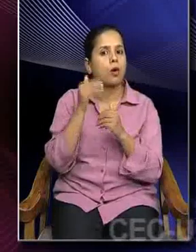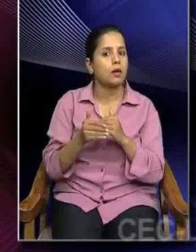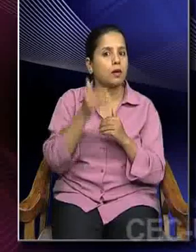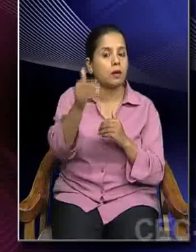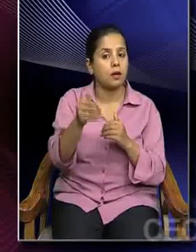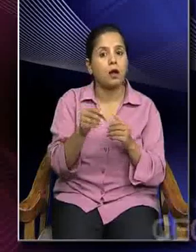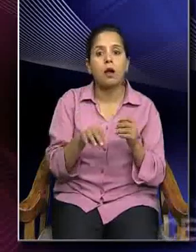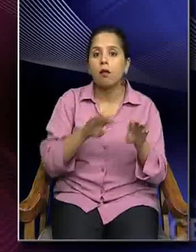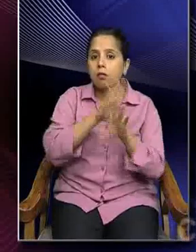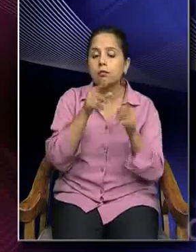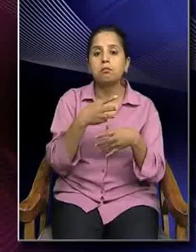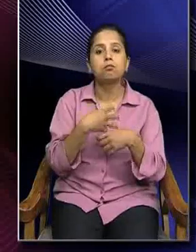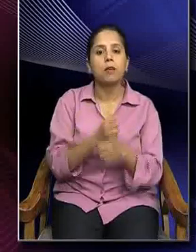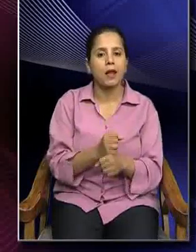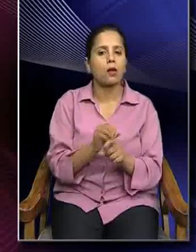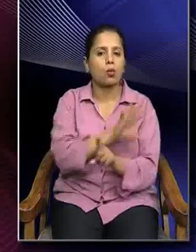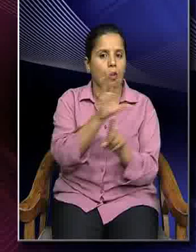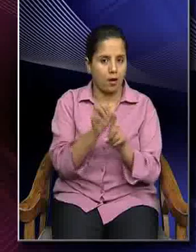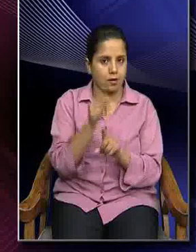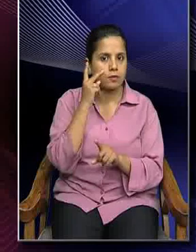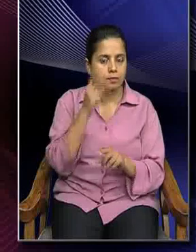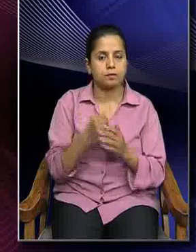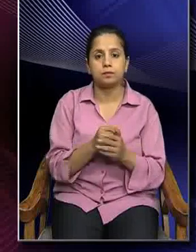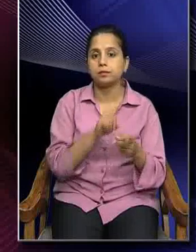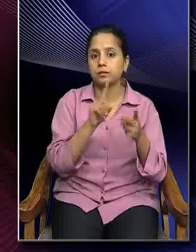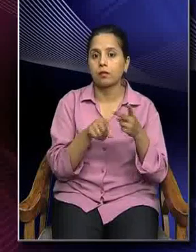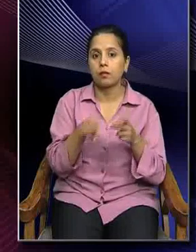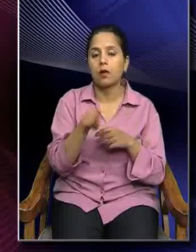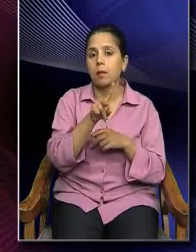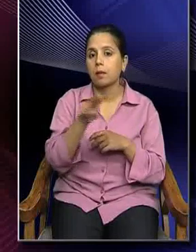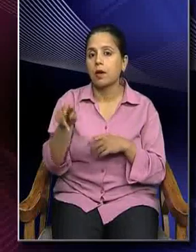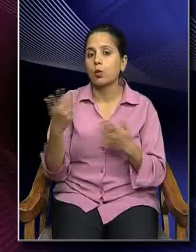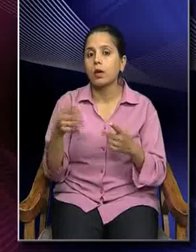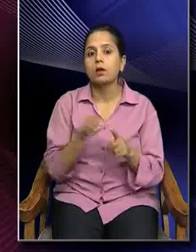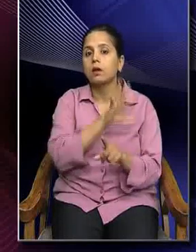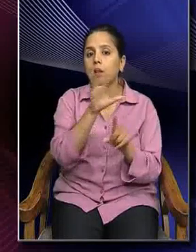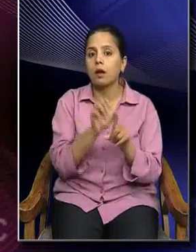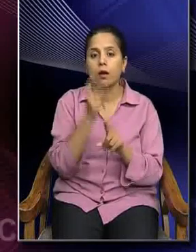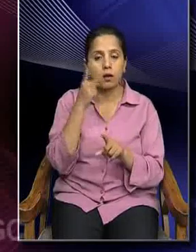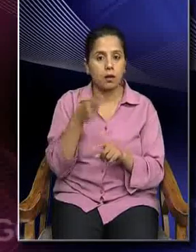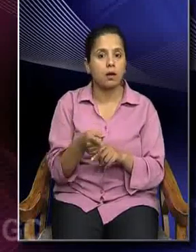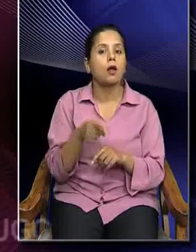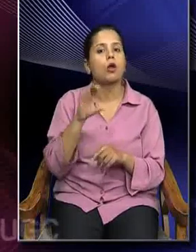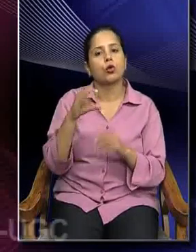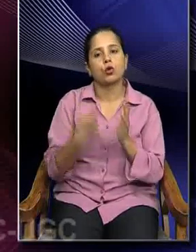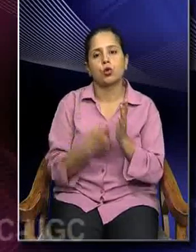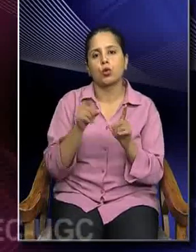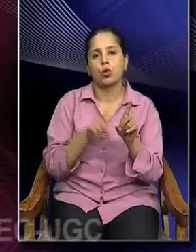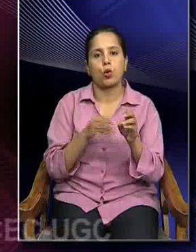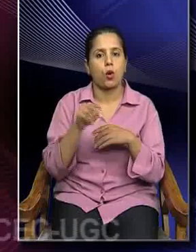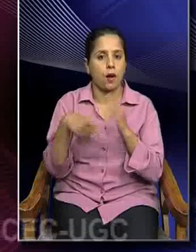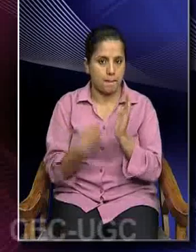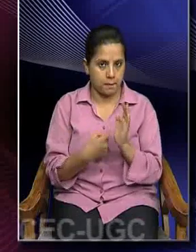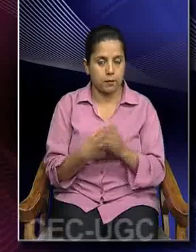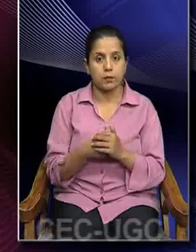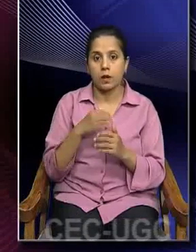together forms the culture. The second definition of culture is from Kroeber. According